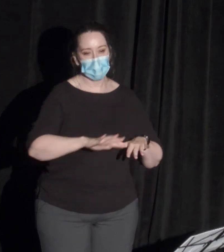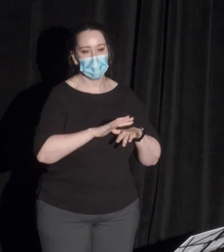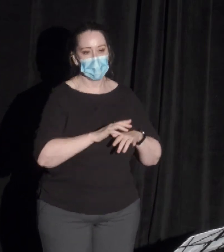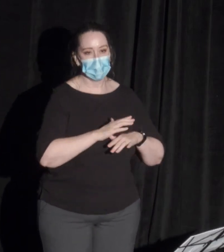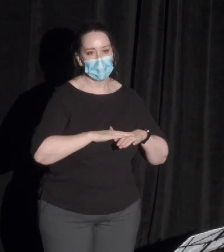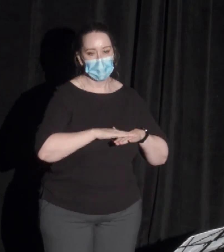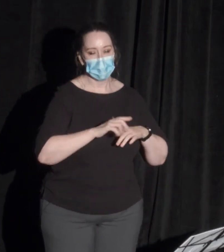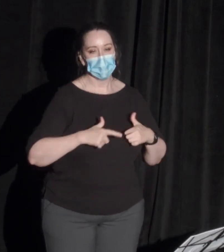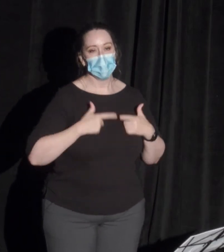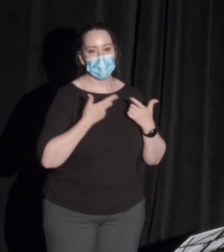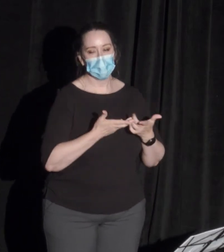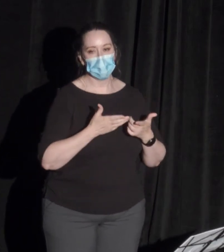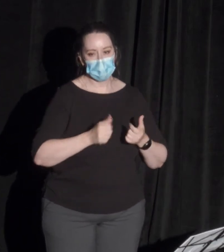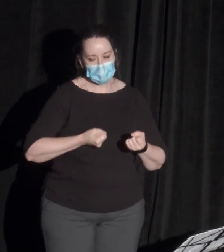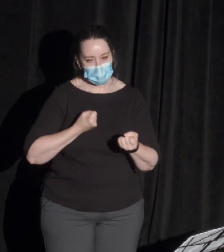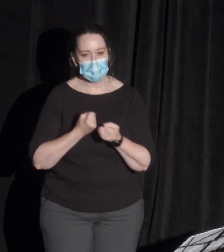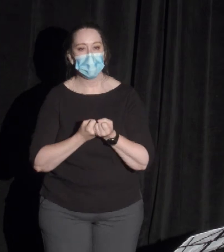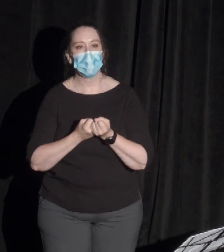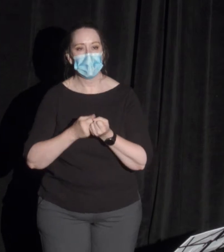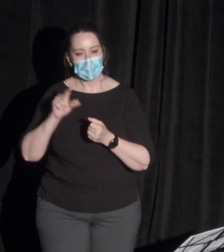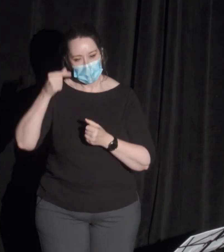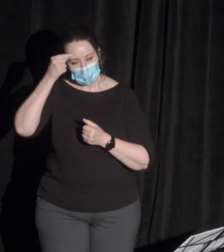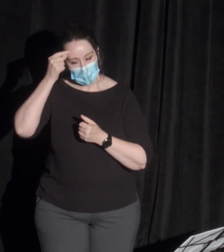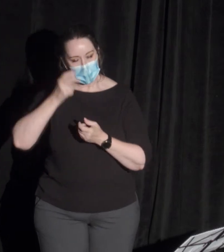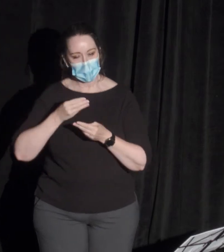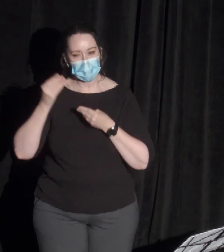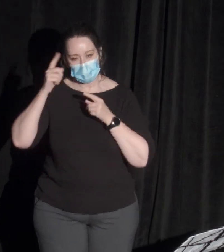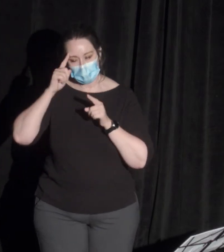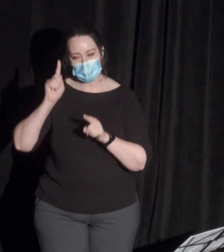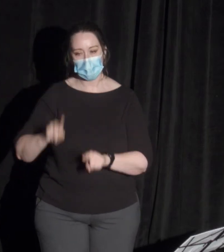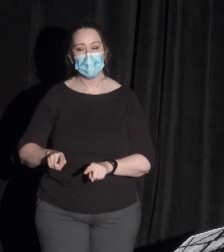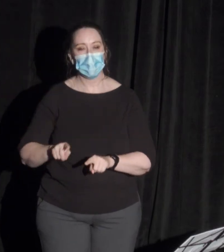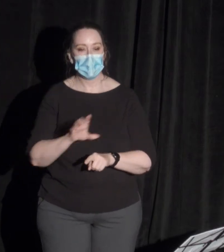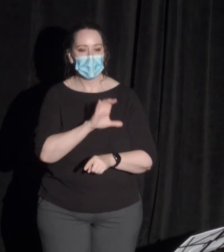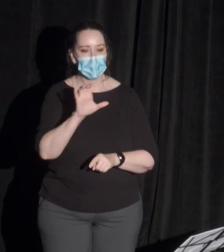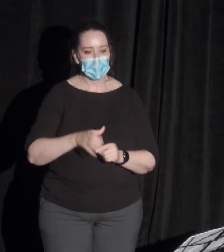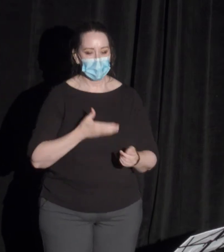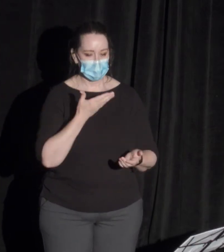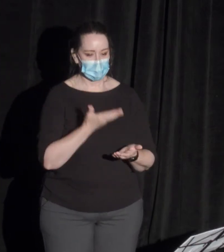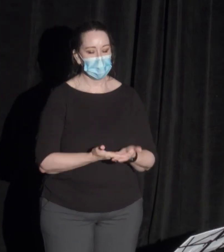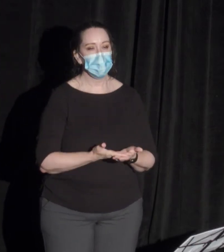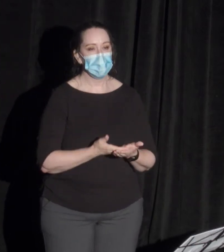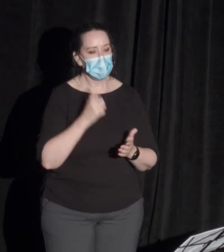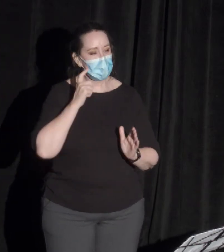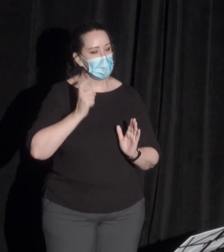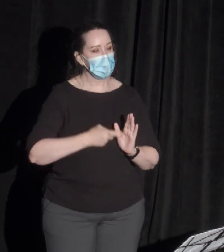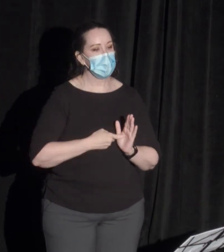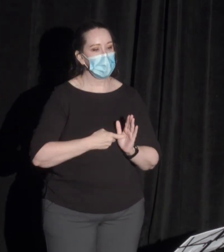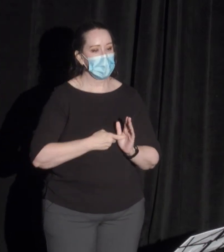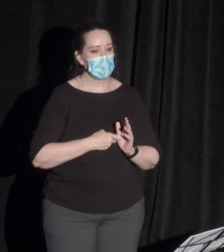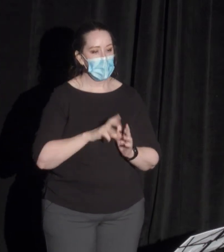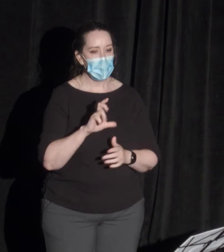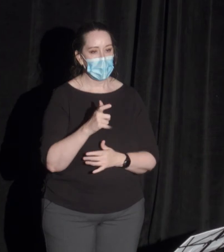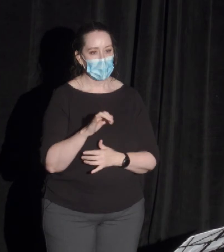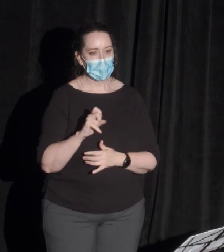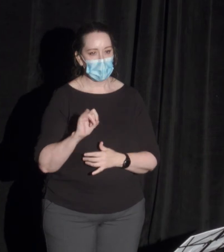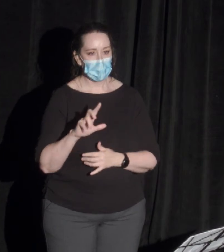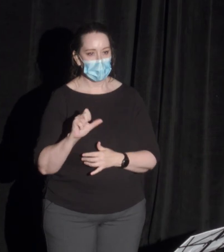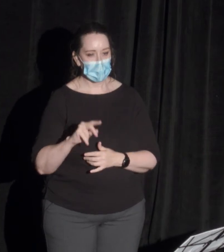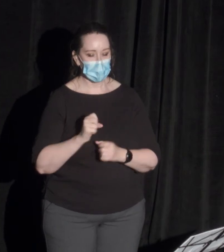your government's treaties. Whereas the City of Chicago acknowledges that colonialism is an ongoing structure, we need to